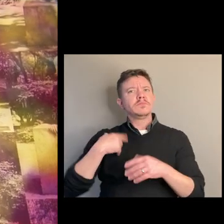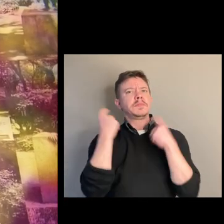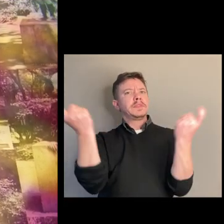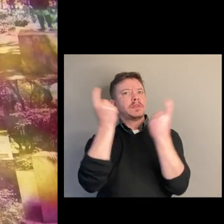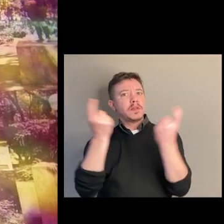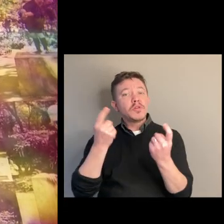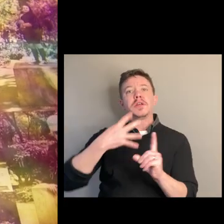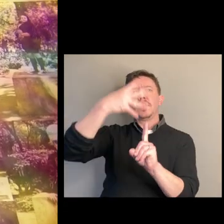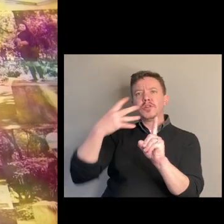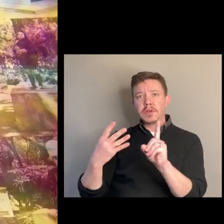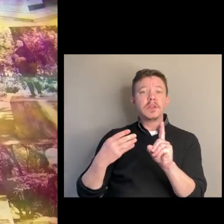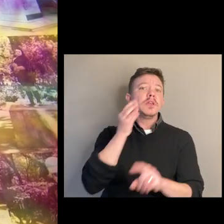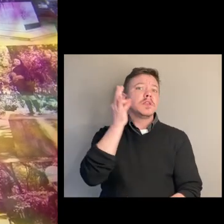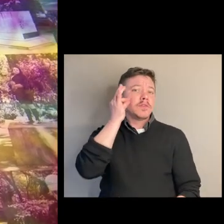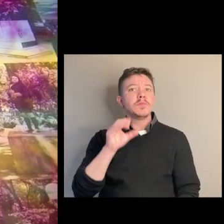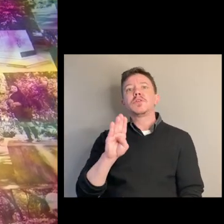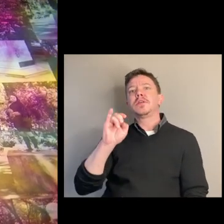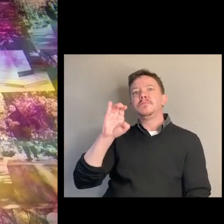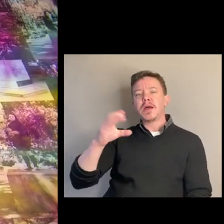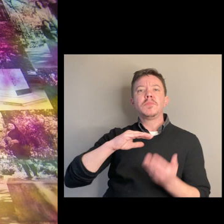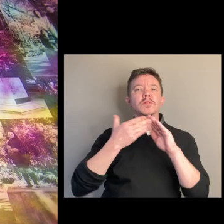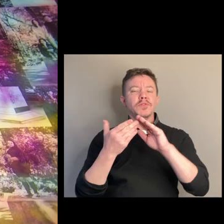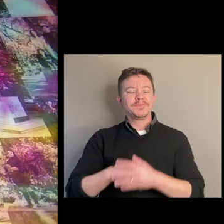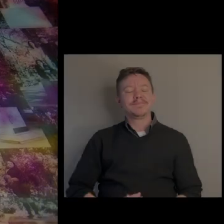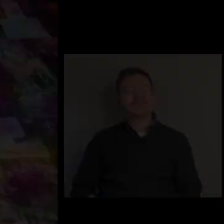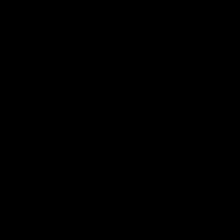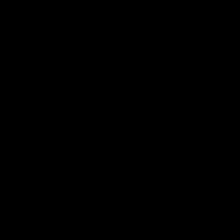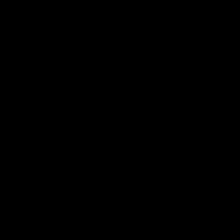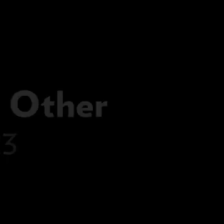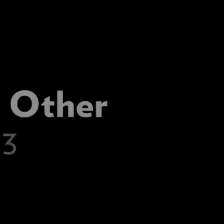BIPOC, LGBTQ+, and other communities.